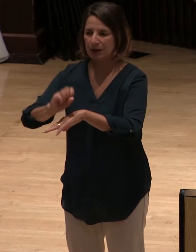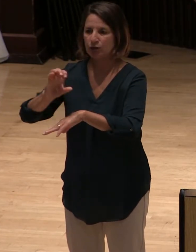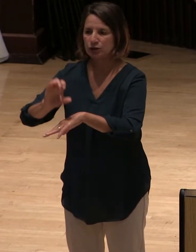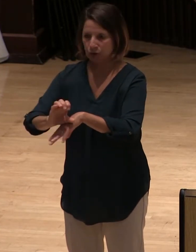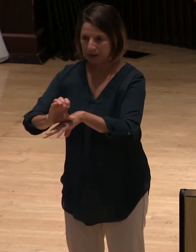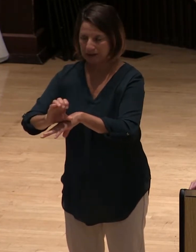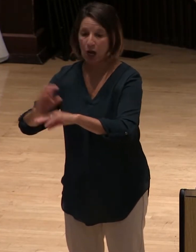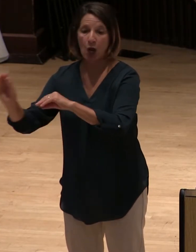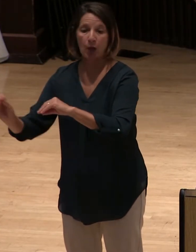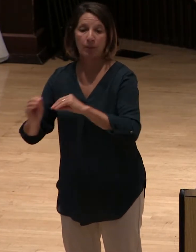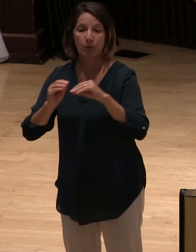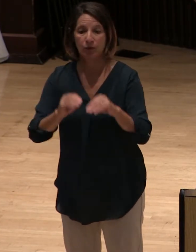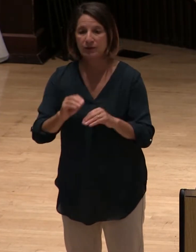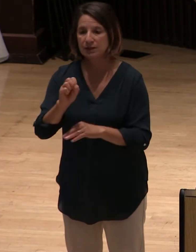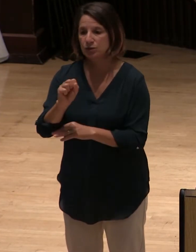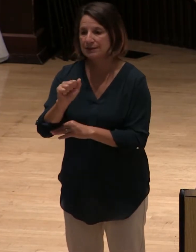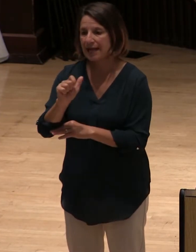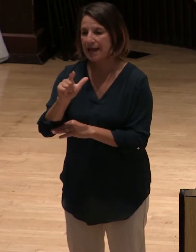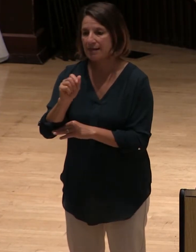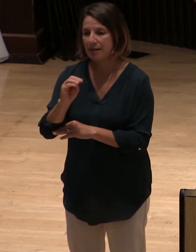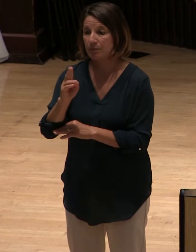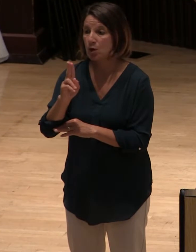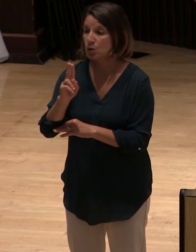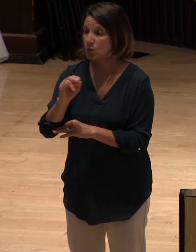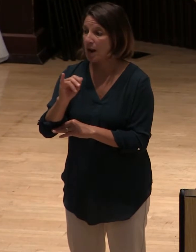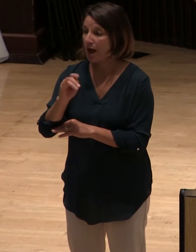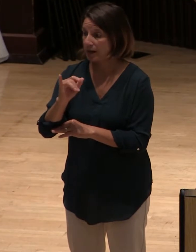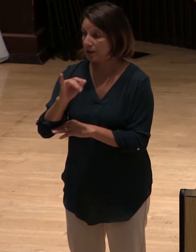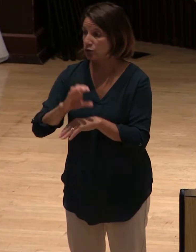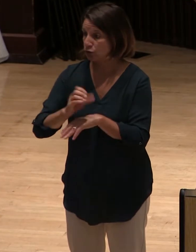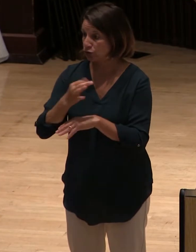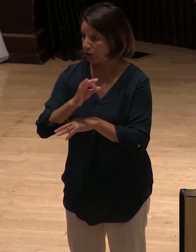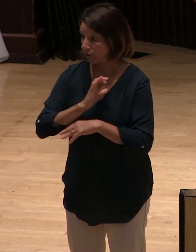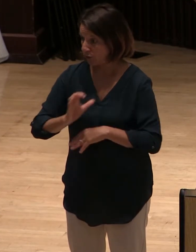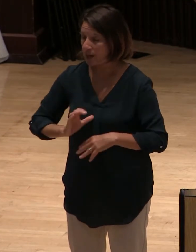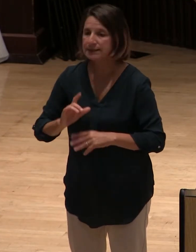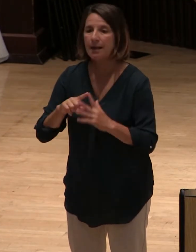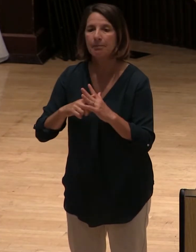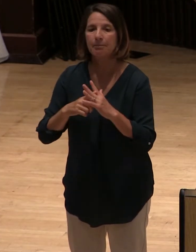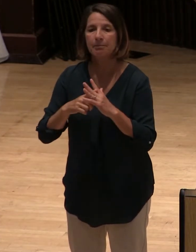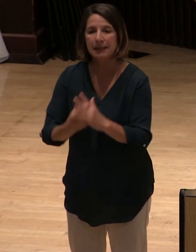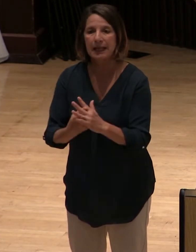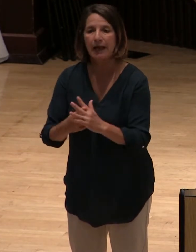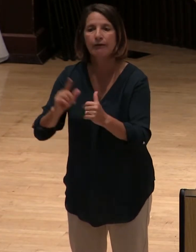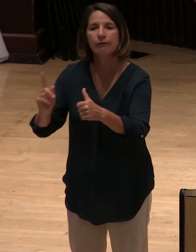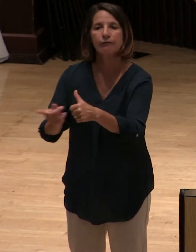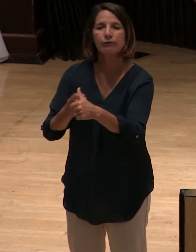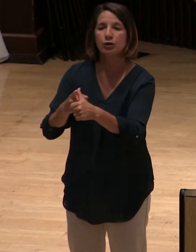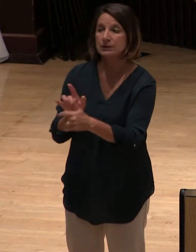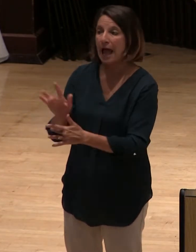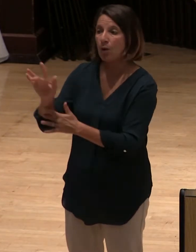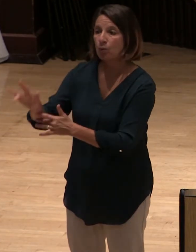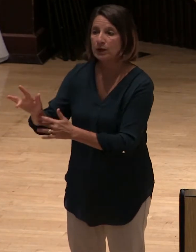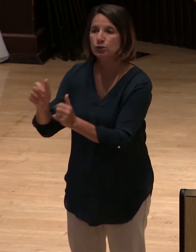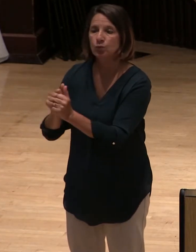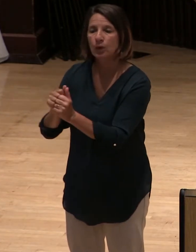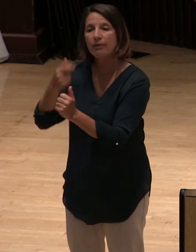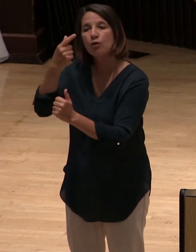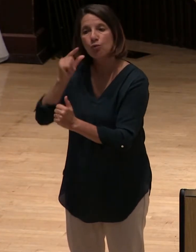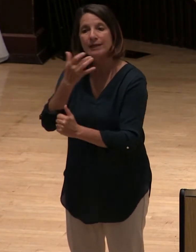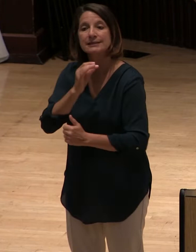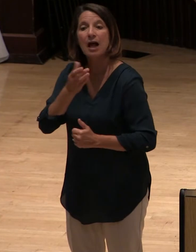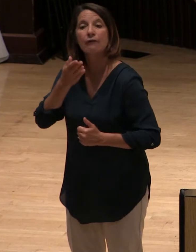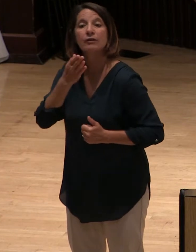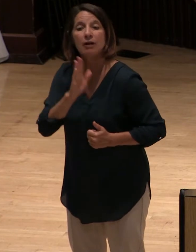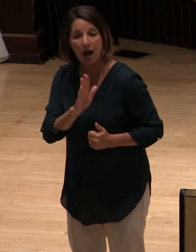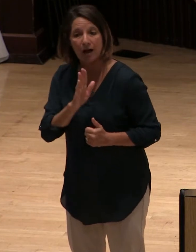space at Salem United Church of Christ, and begun our first outreach, the Grace of God Recovery House, which this